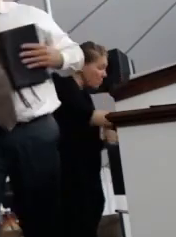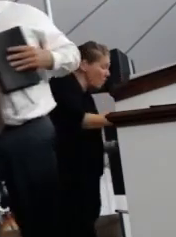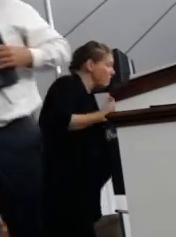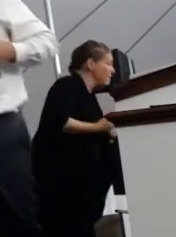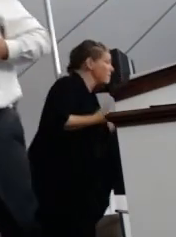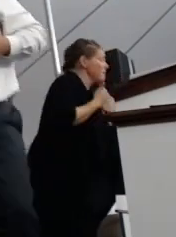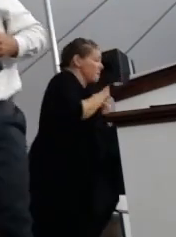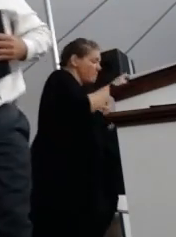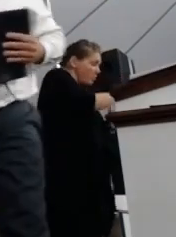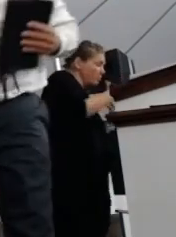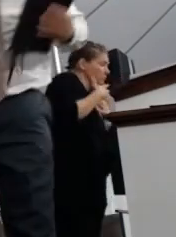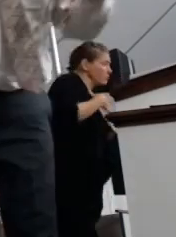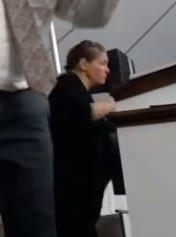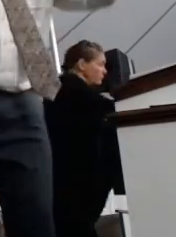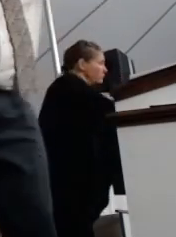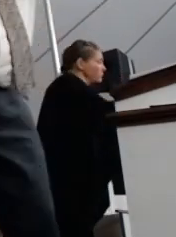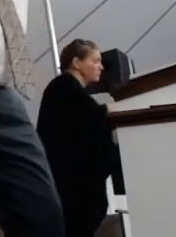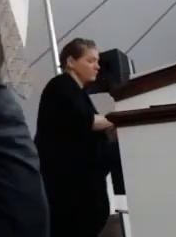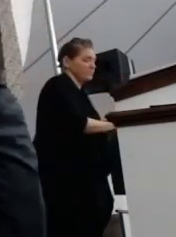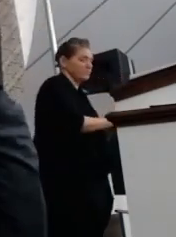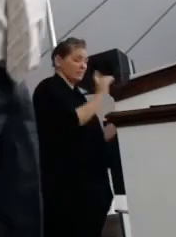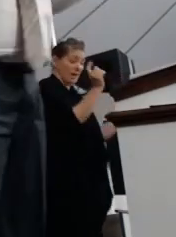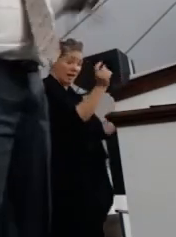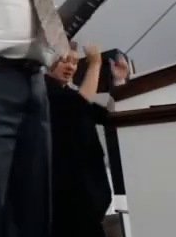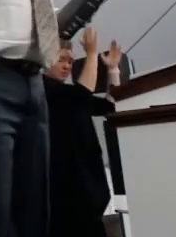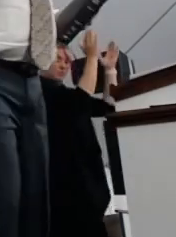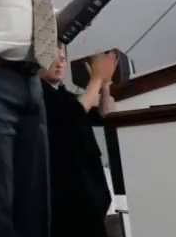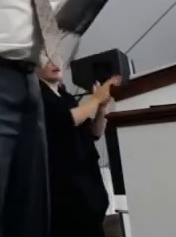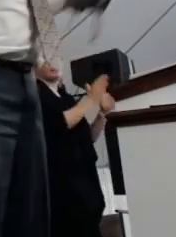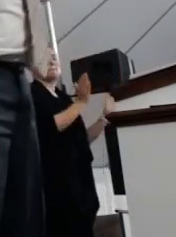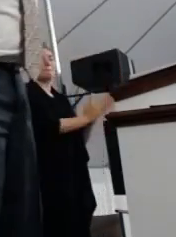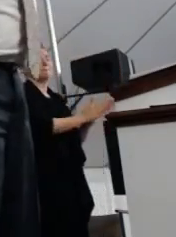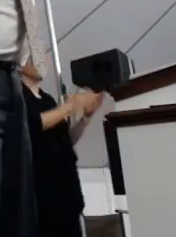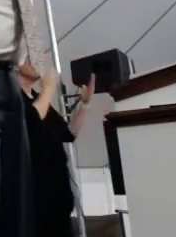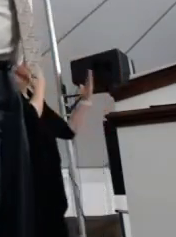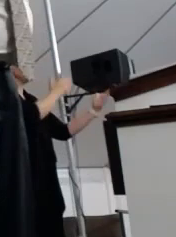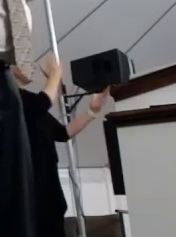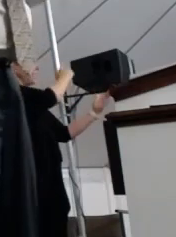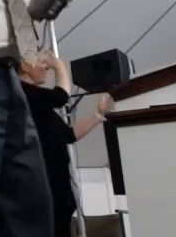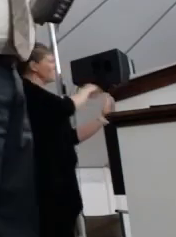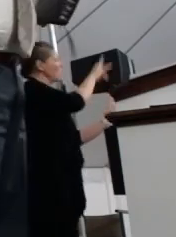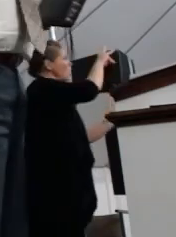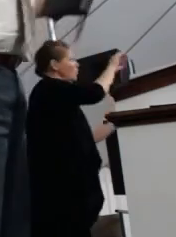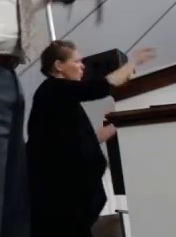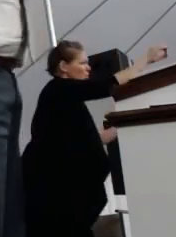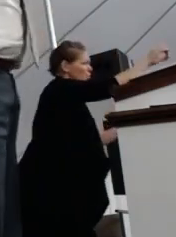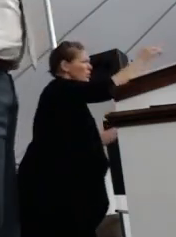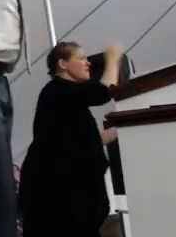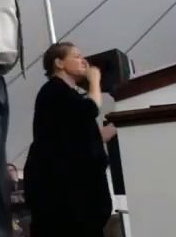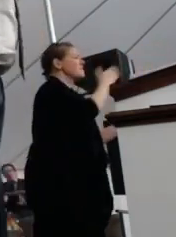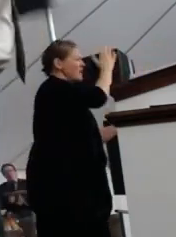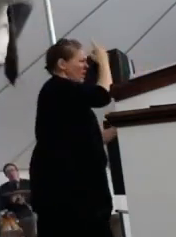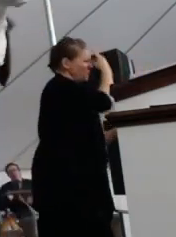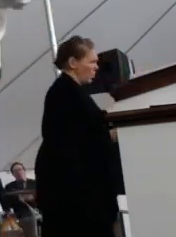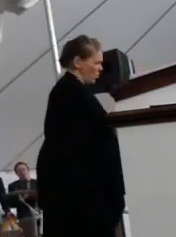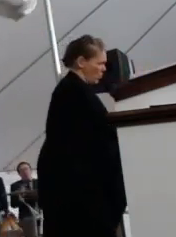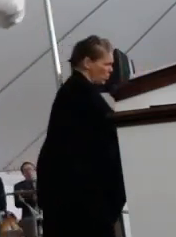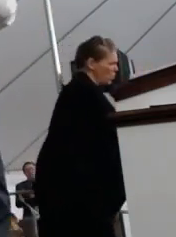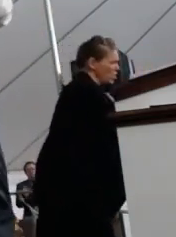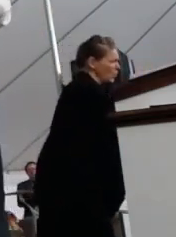dress. Oh, somebody shout hallelujah. Thank God for the word. Thank God for the